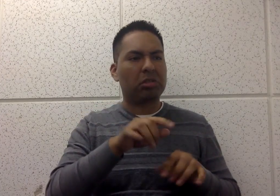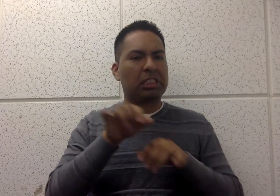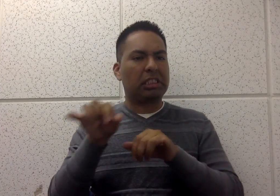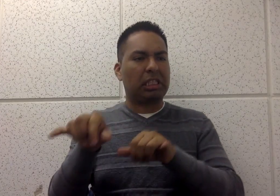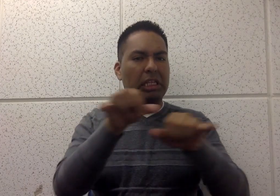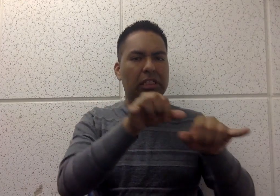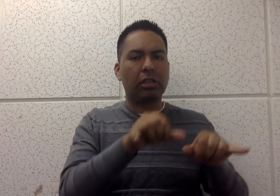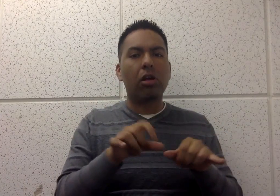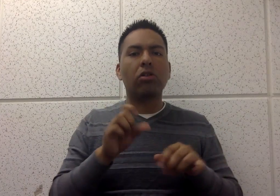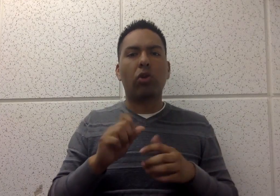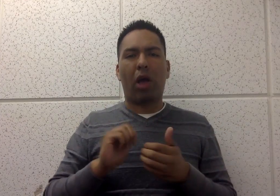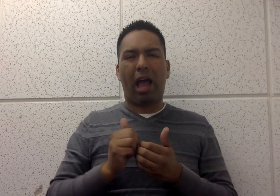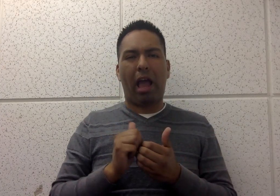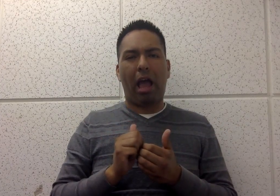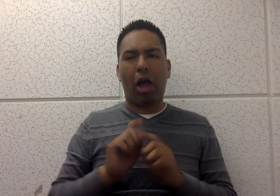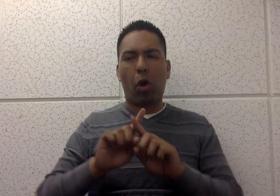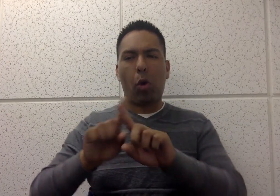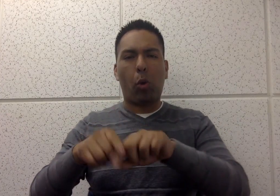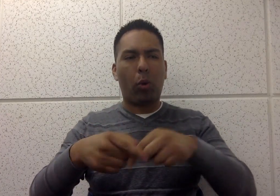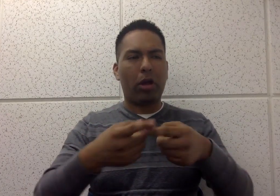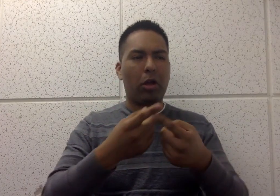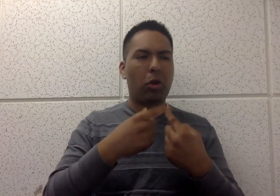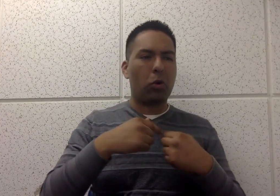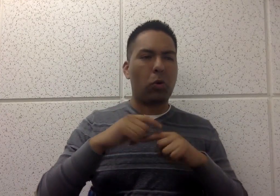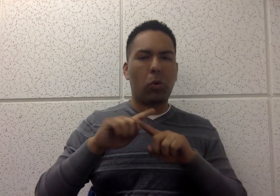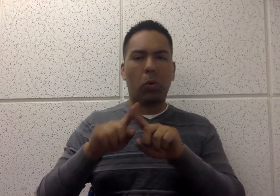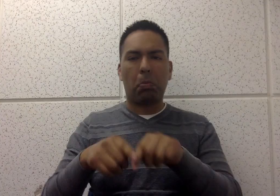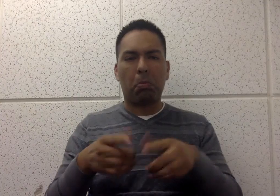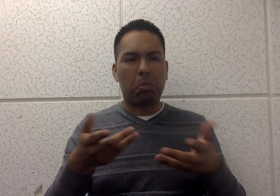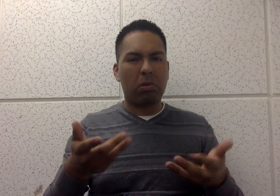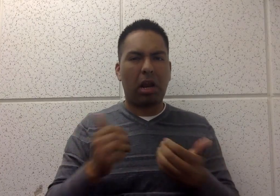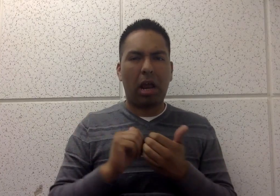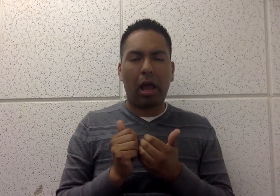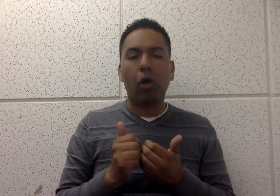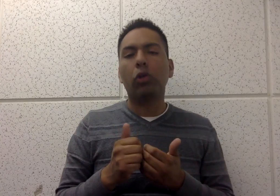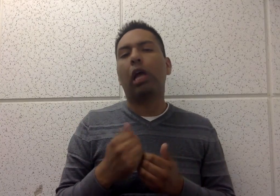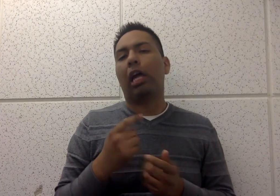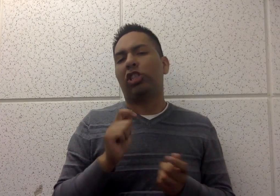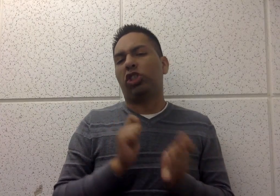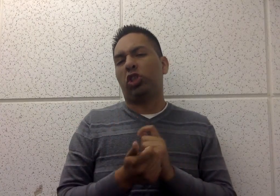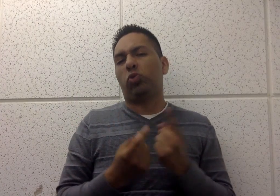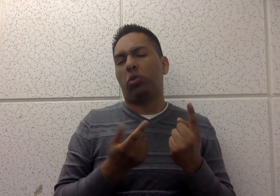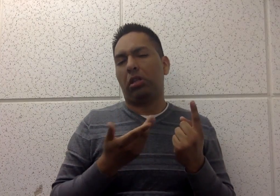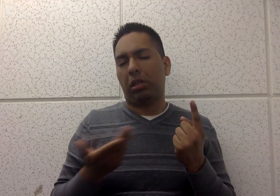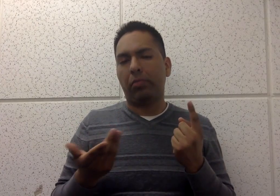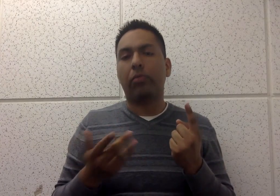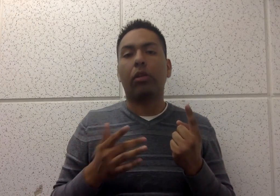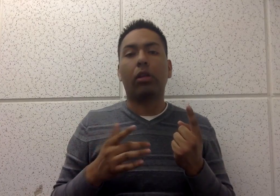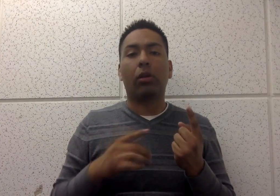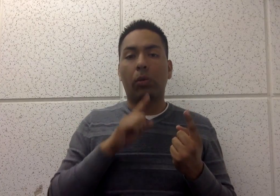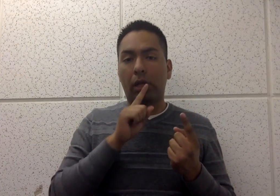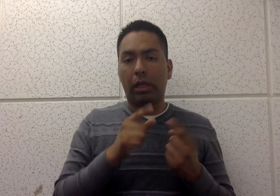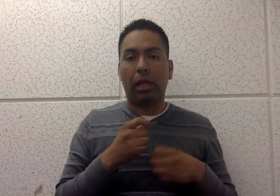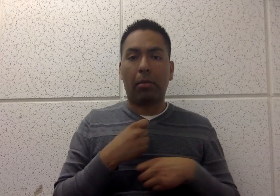task groups interdependent? So I did experiments where I changed one thing. So for example, I created more work for the nest maintenance